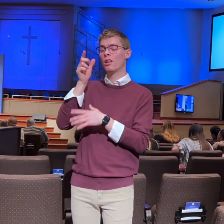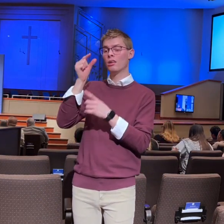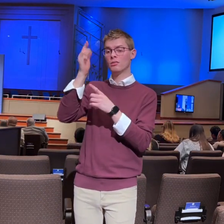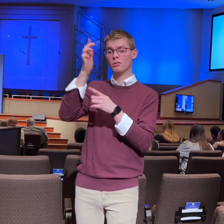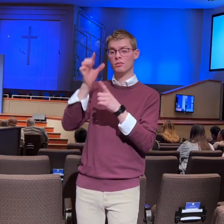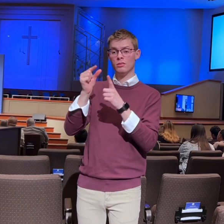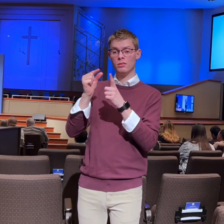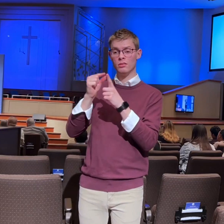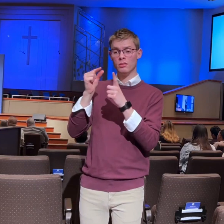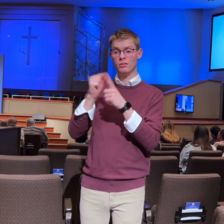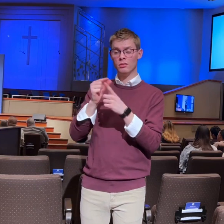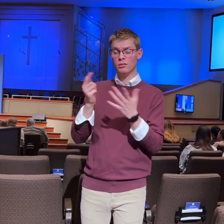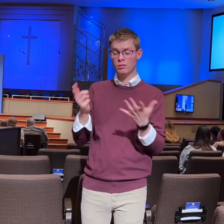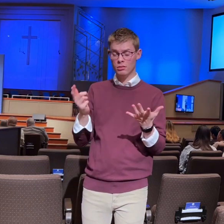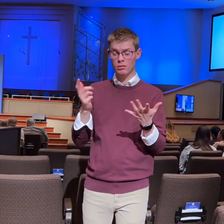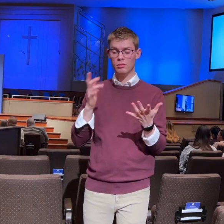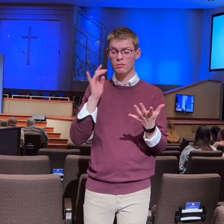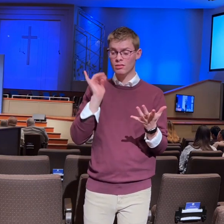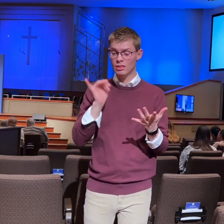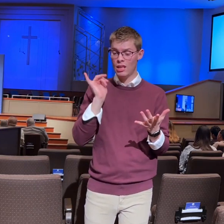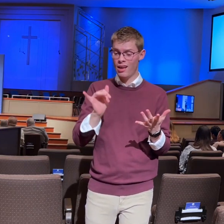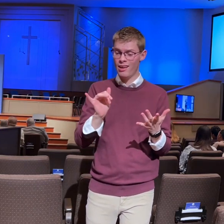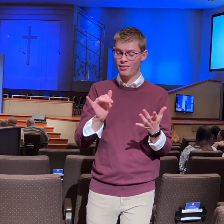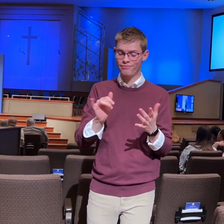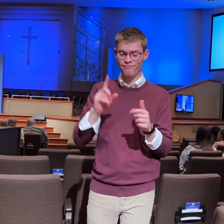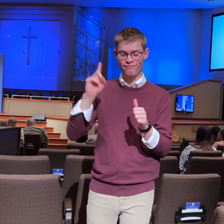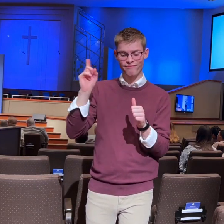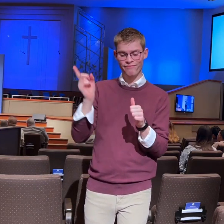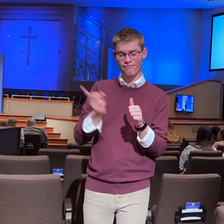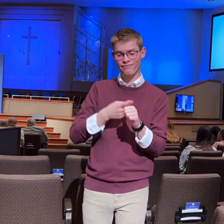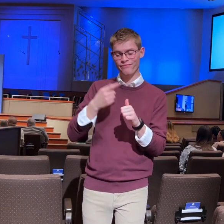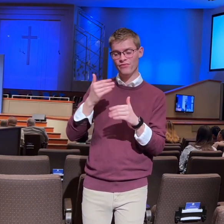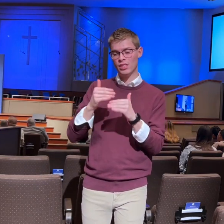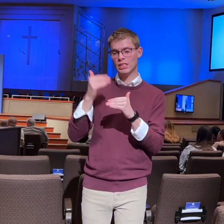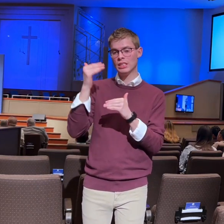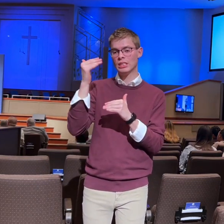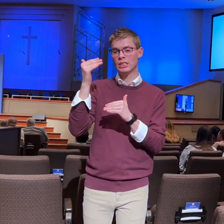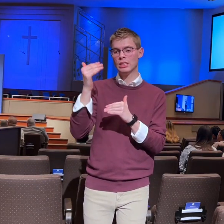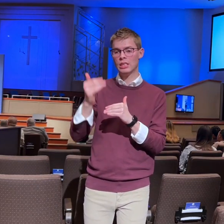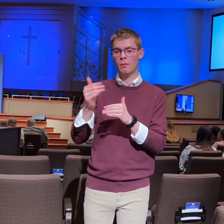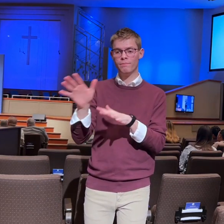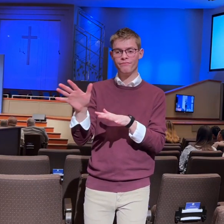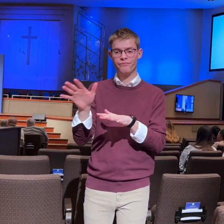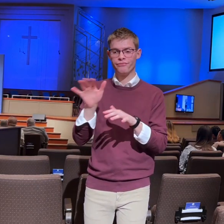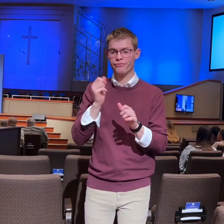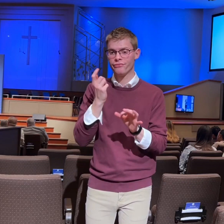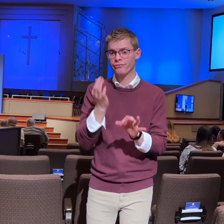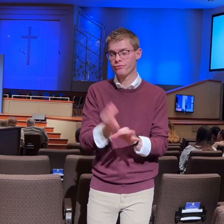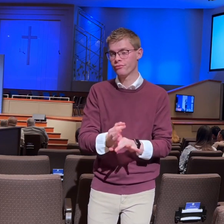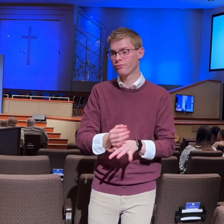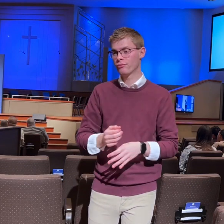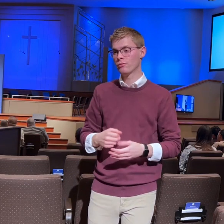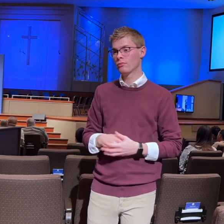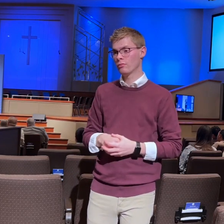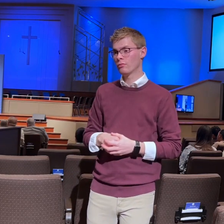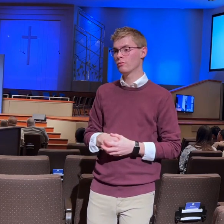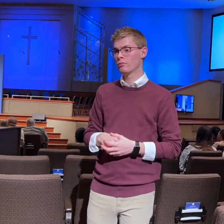first step away from the faith. And I want to encourage you this summer